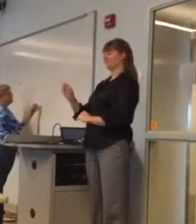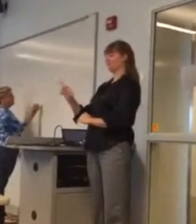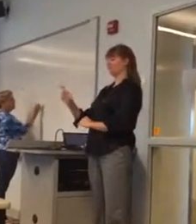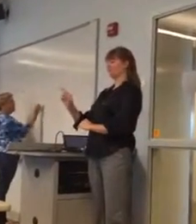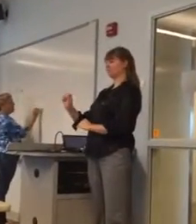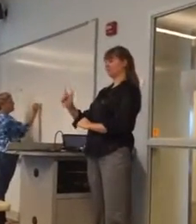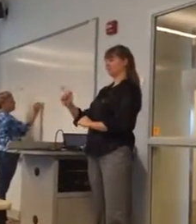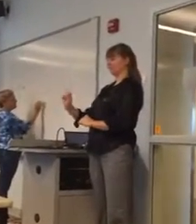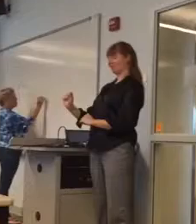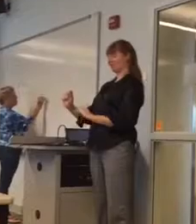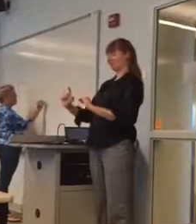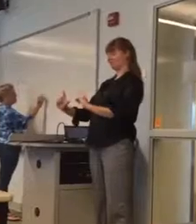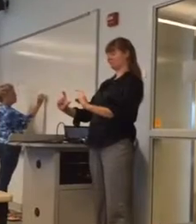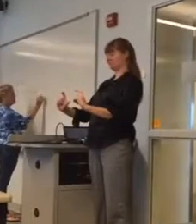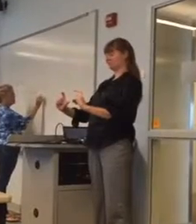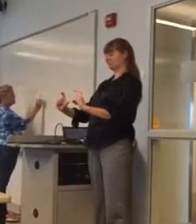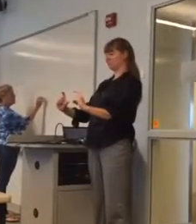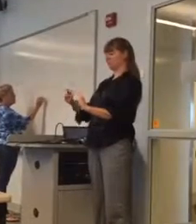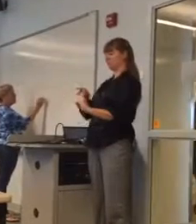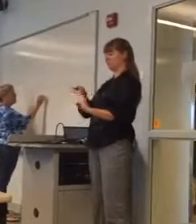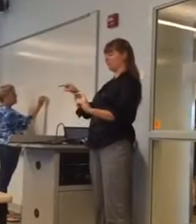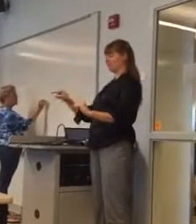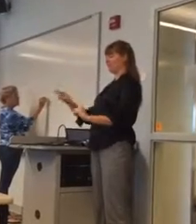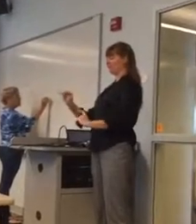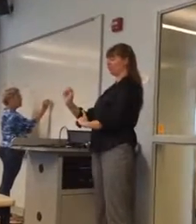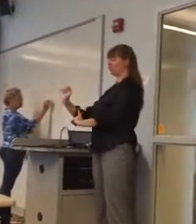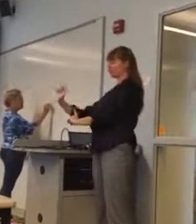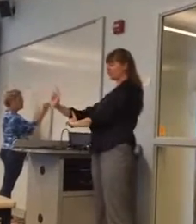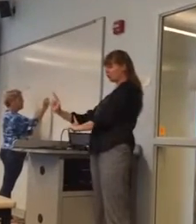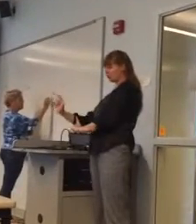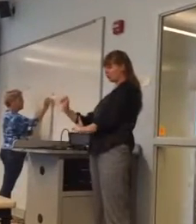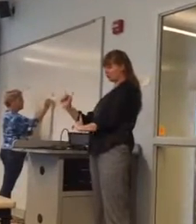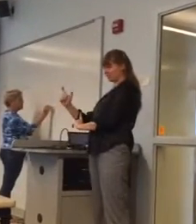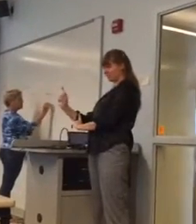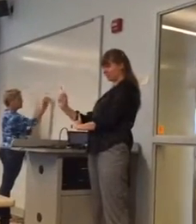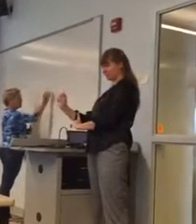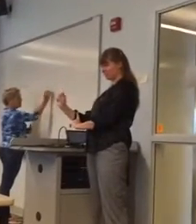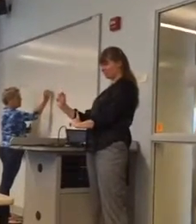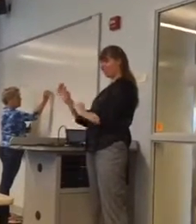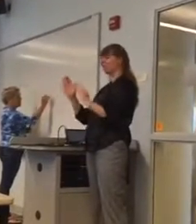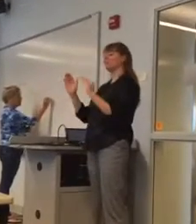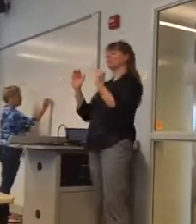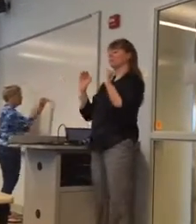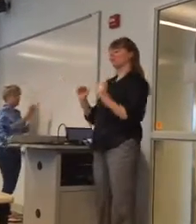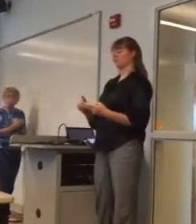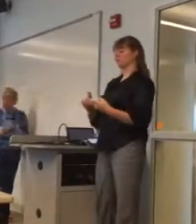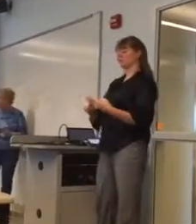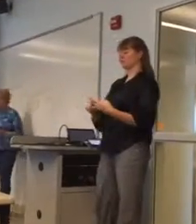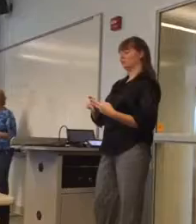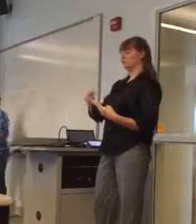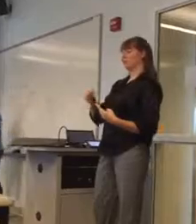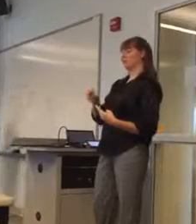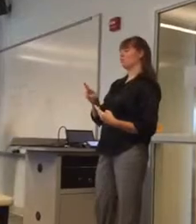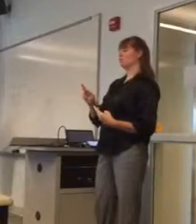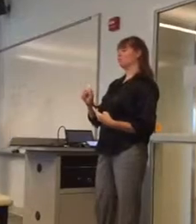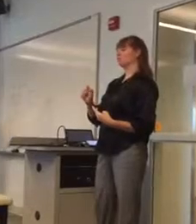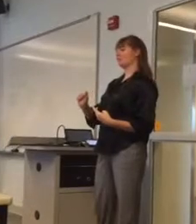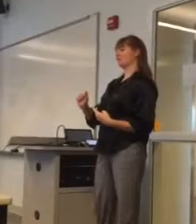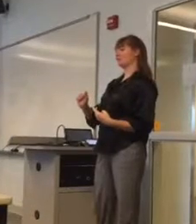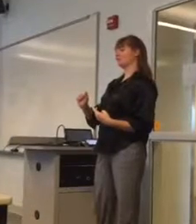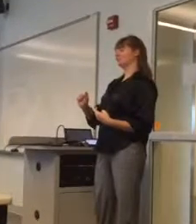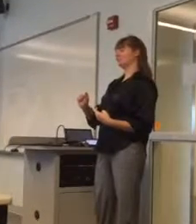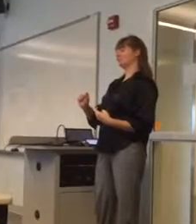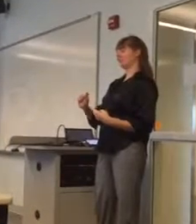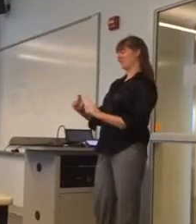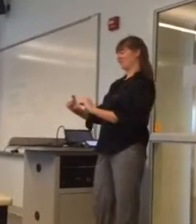set? And what's the power set of the set that contains the null set? They're